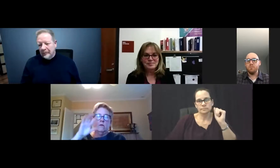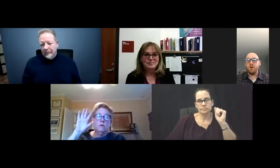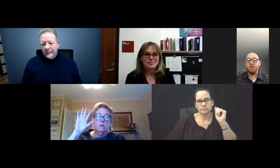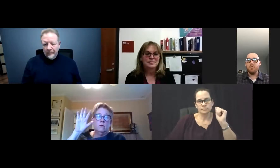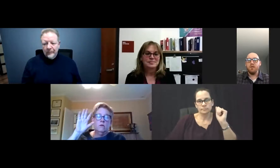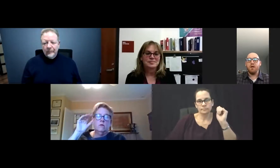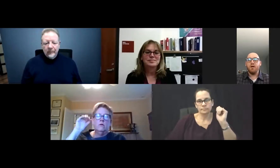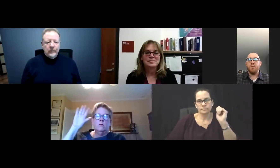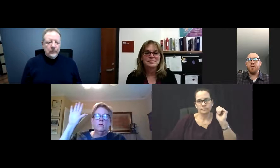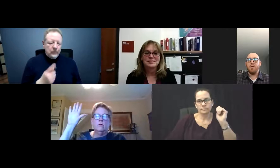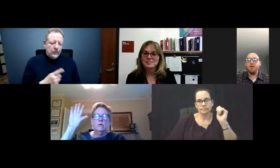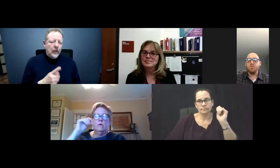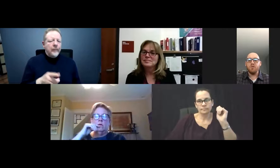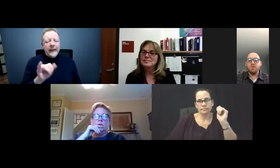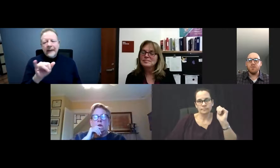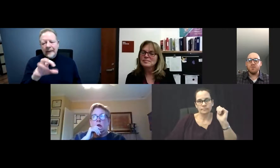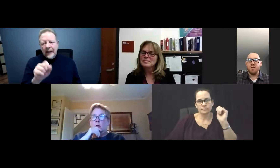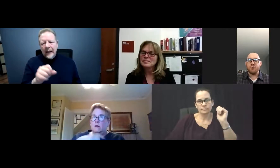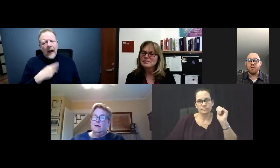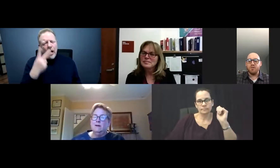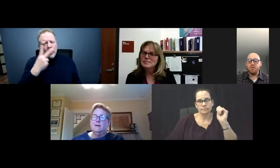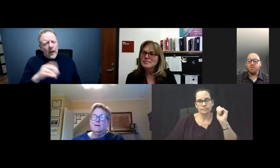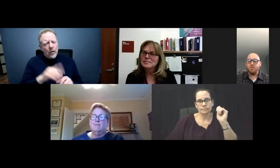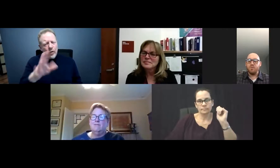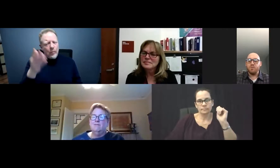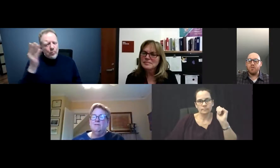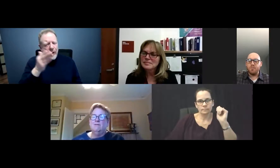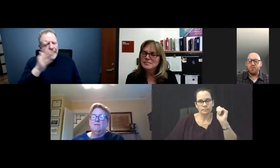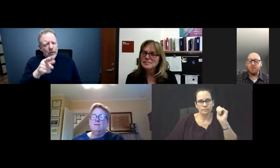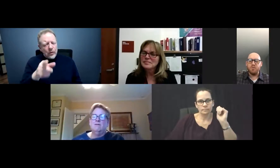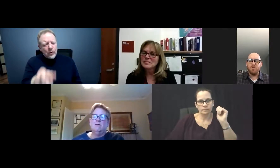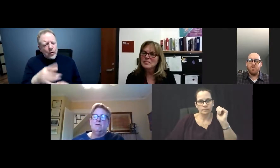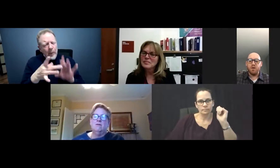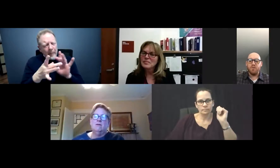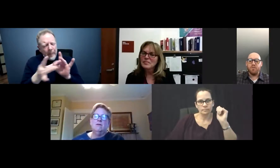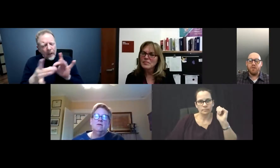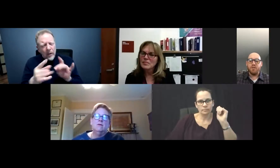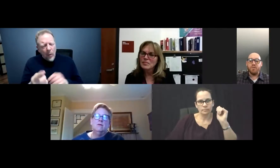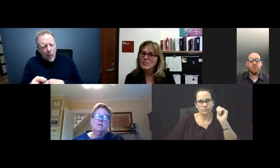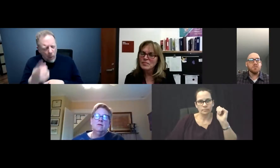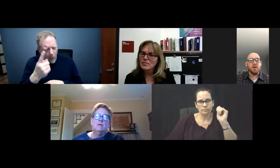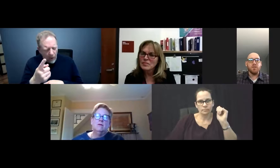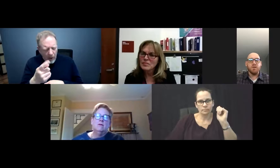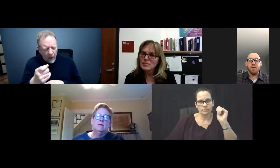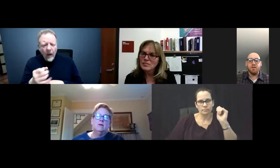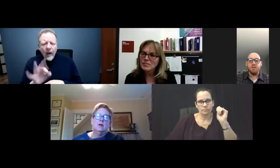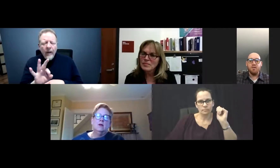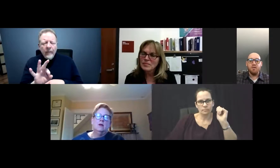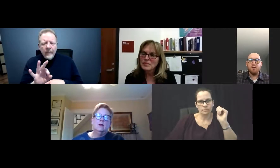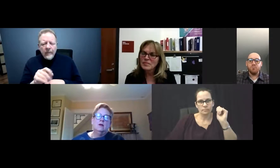Right. And I saw in your presentation, you mentioned one of the bills that are in the Rhode